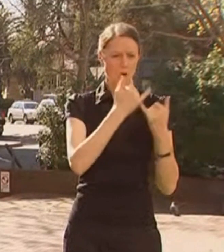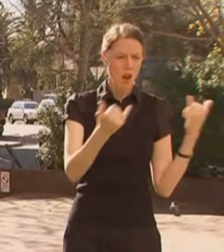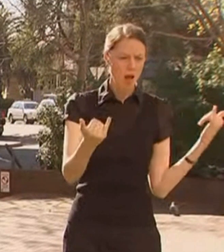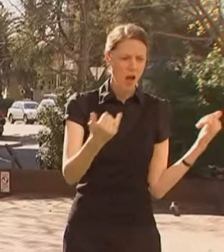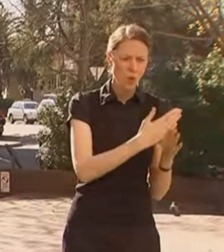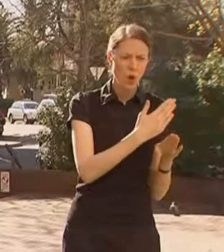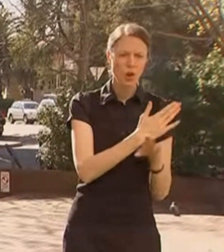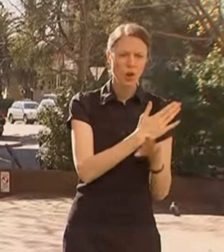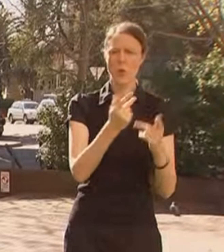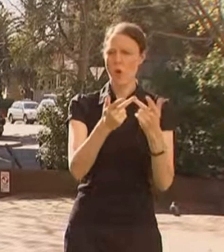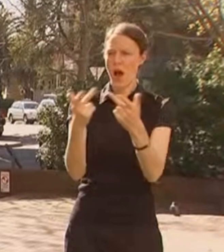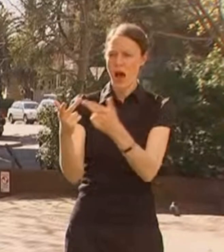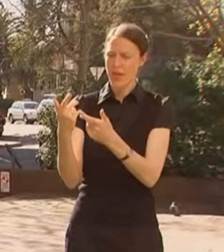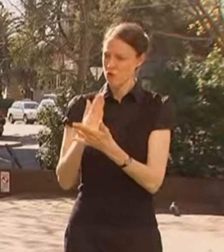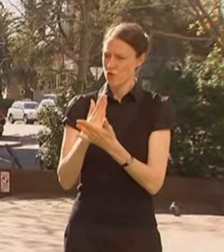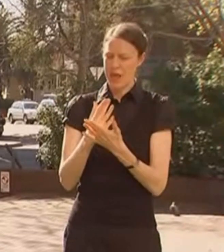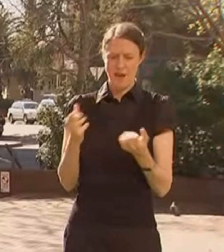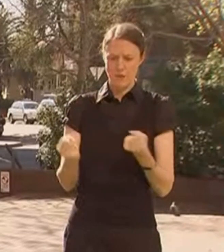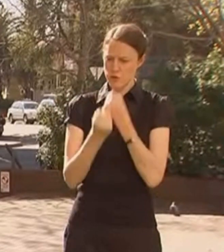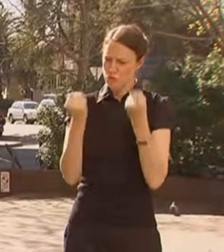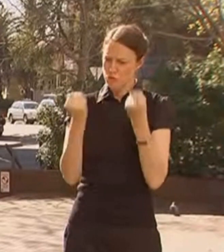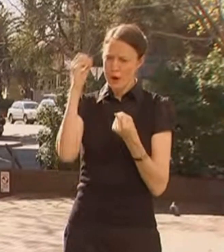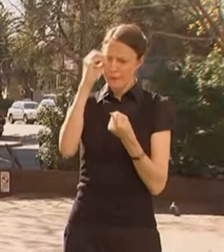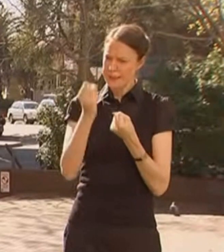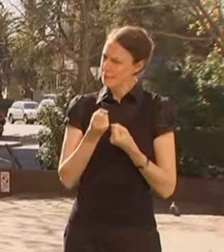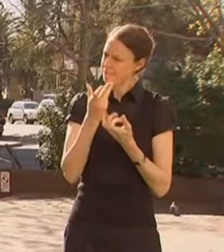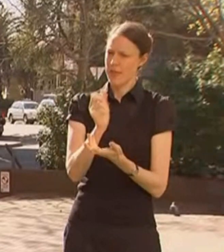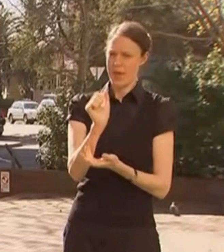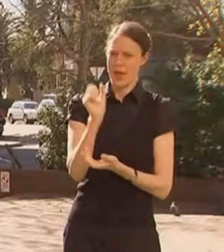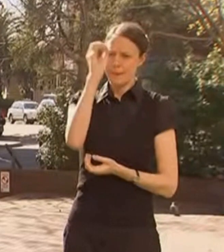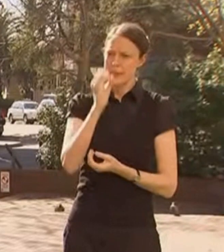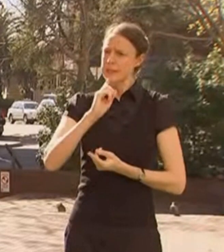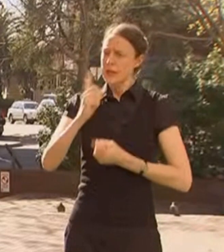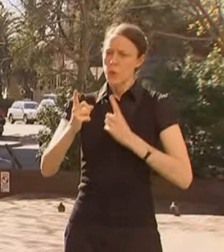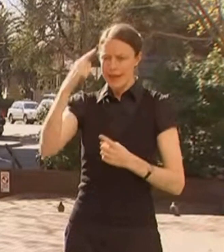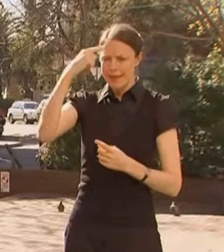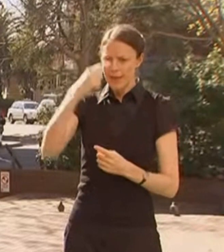support or give the green light or give the go-ahead to thousands and thousands of people flagrantly